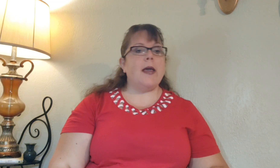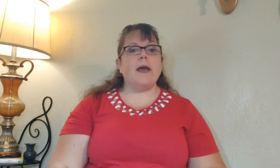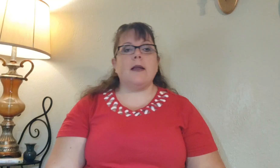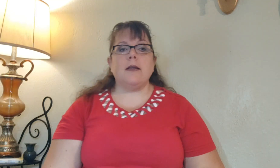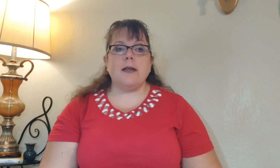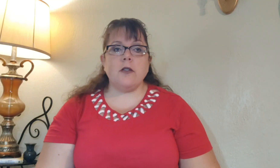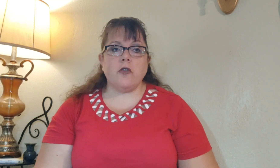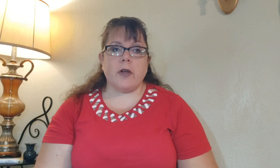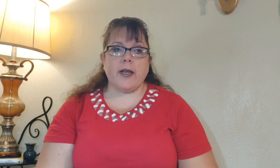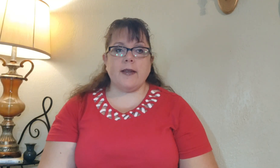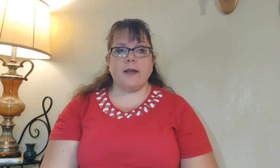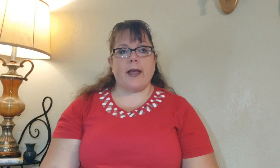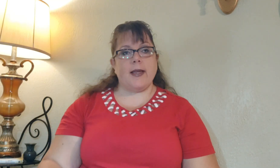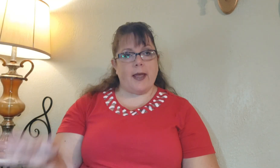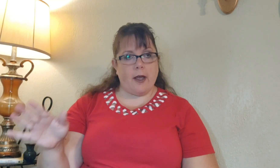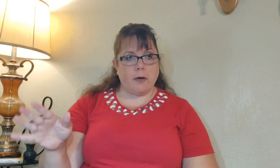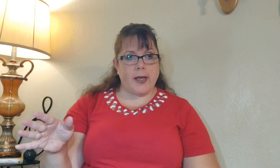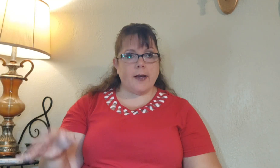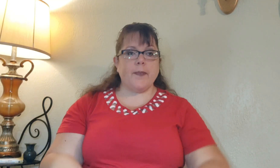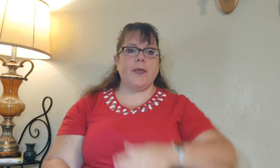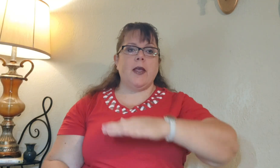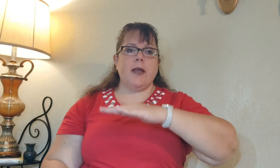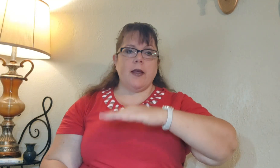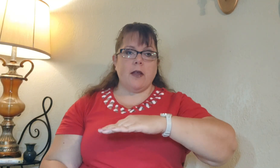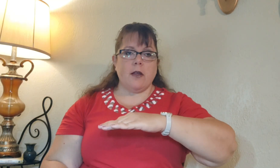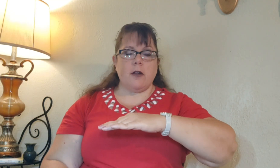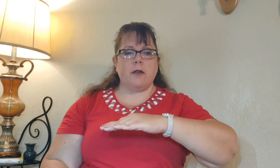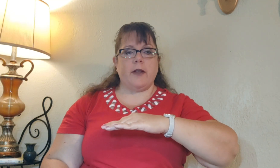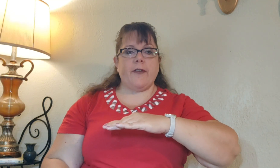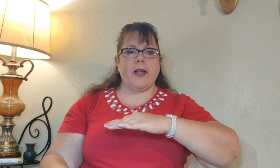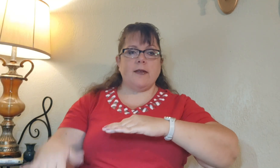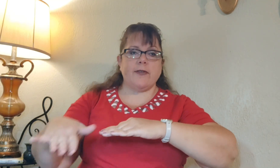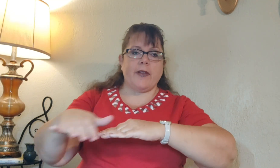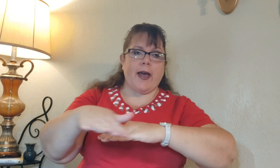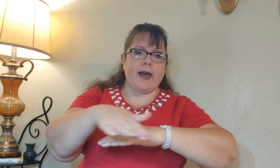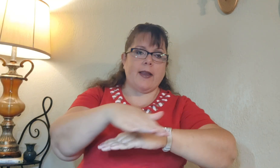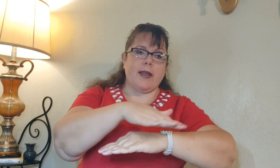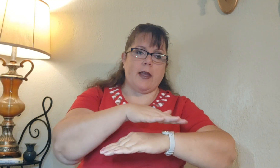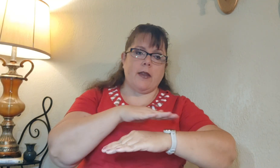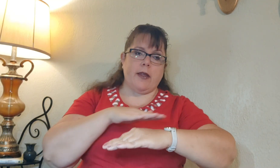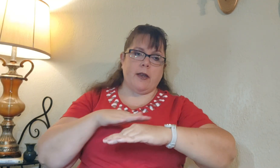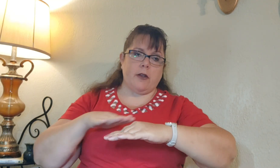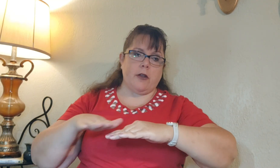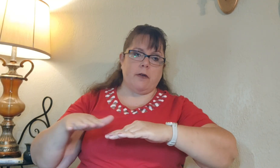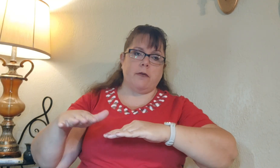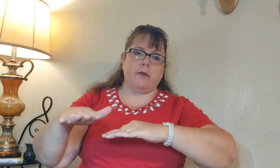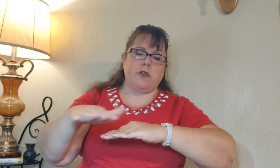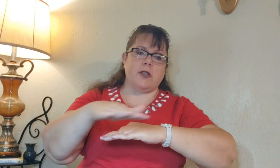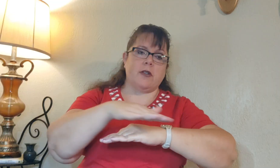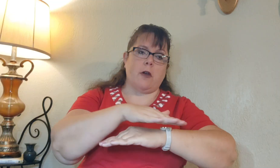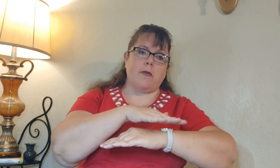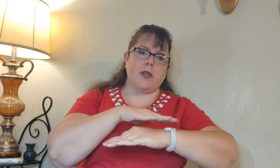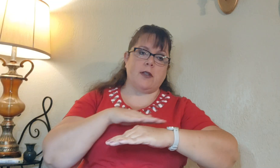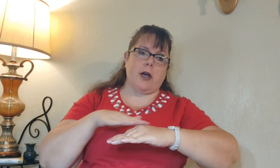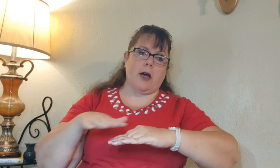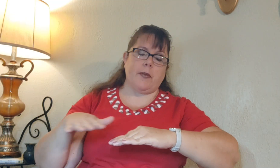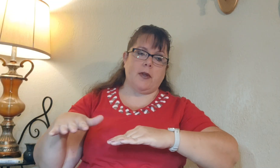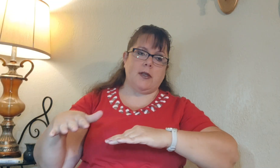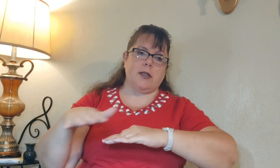In a district, like an area, your left hand's flat, and then you just over the top, a